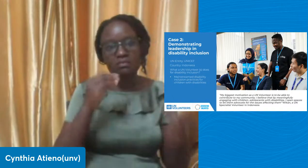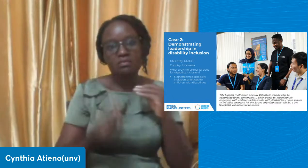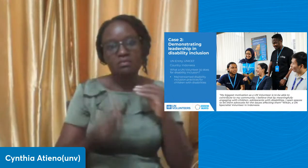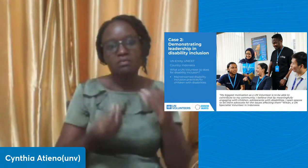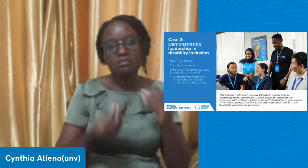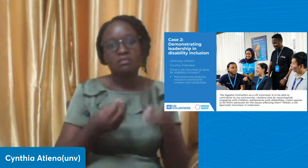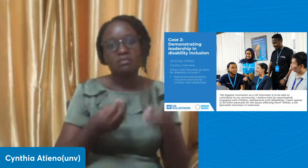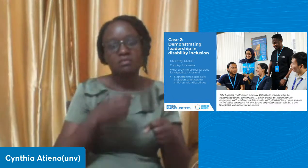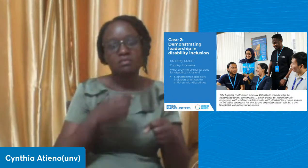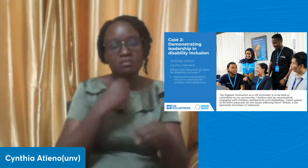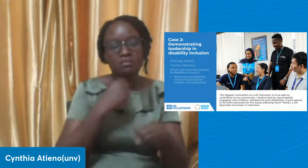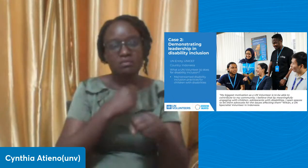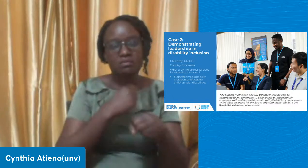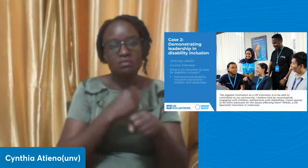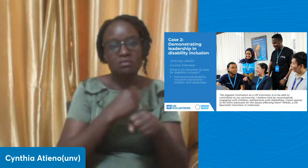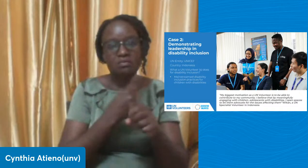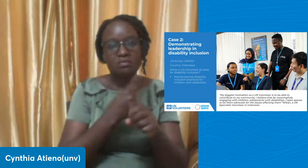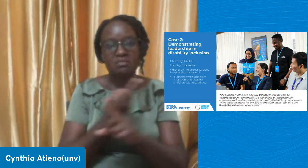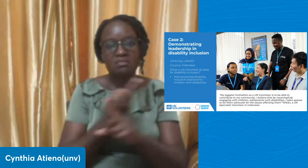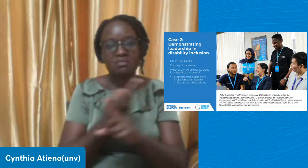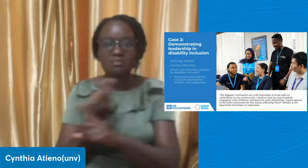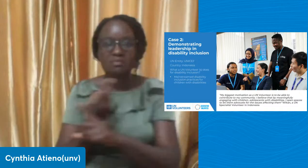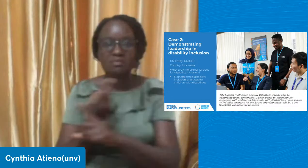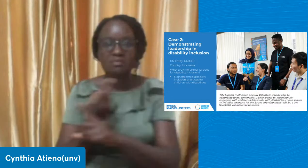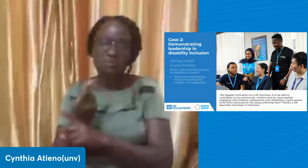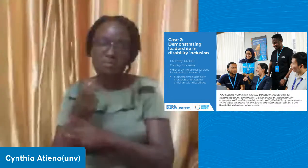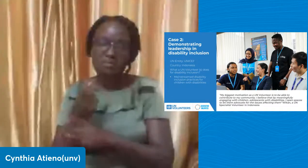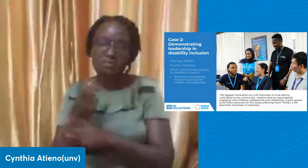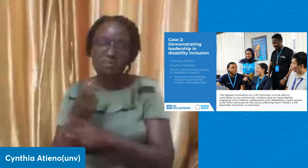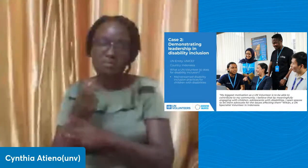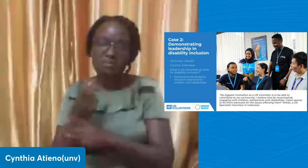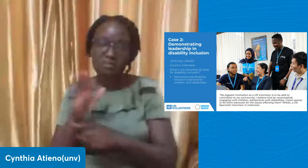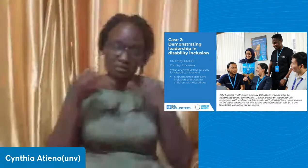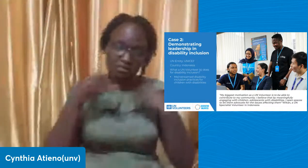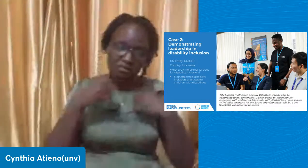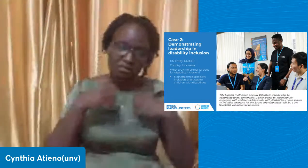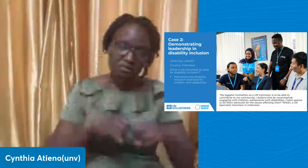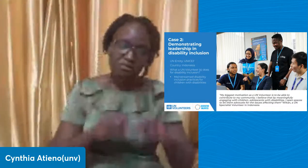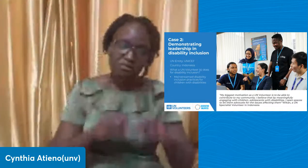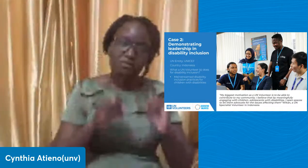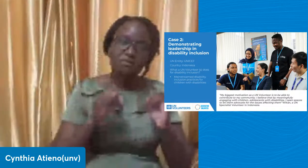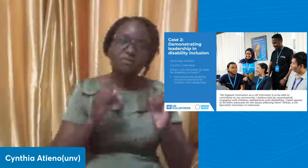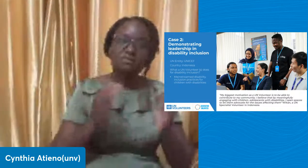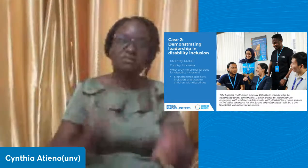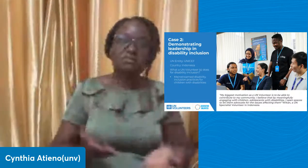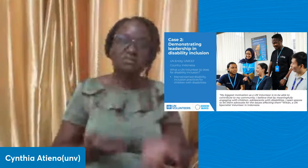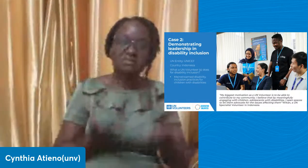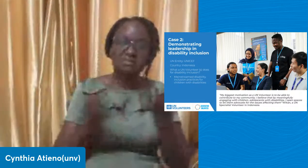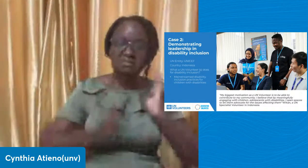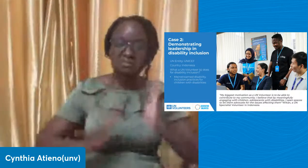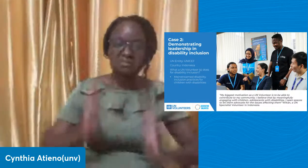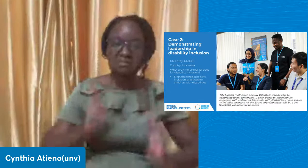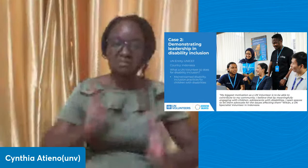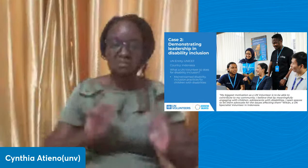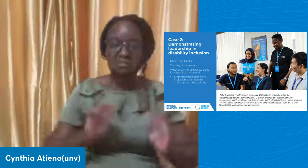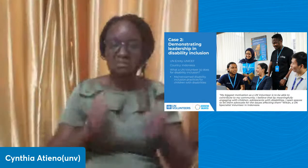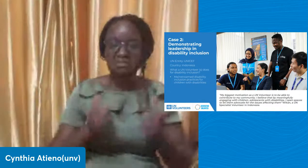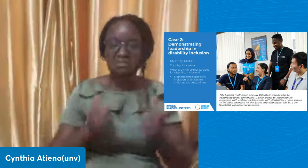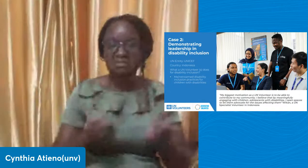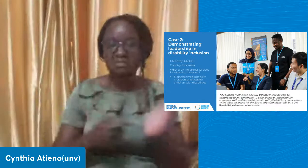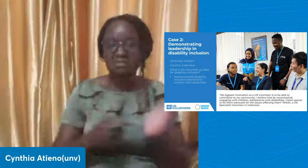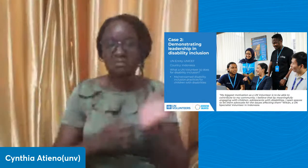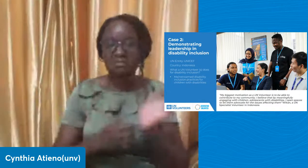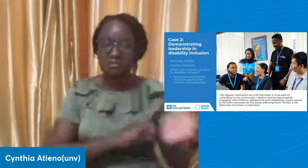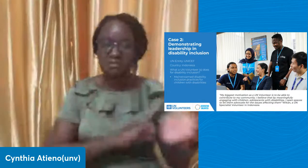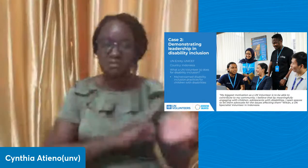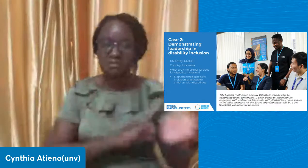different counterparts, he has been able to model professional behavior, demonstrating patience and flexibility in